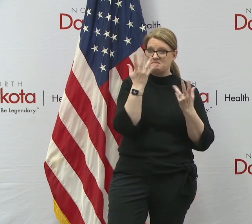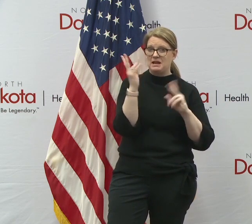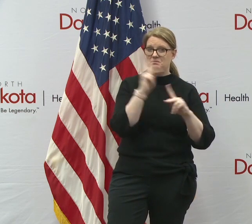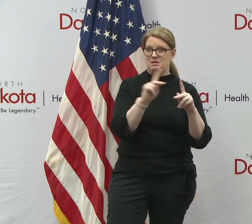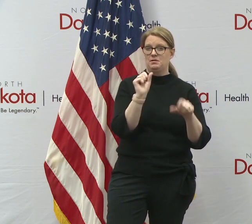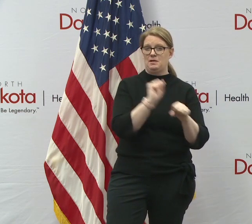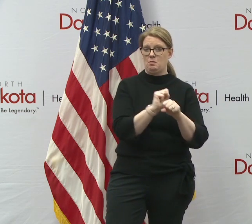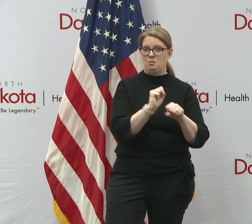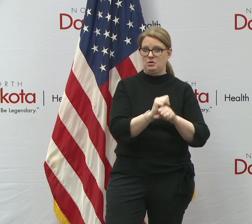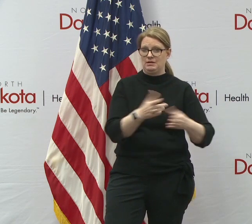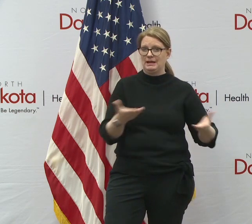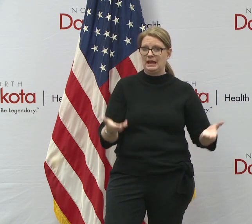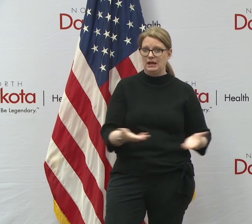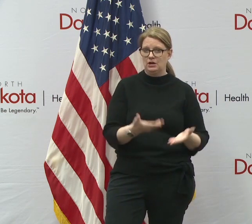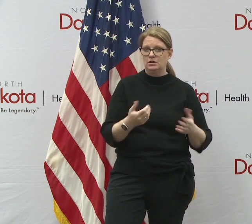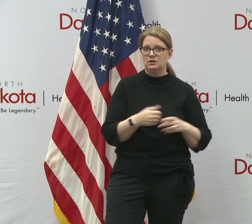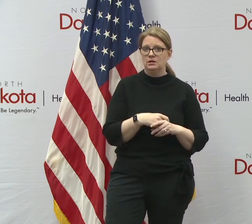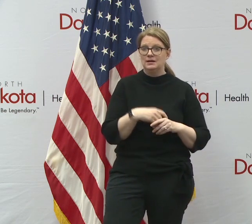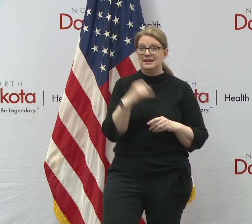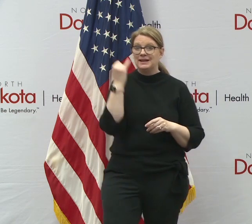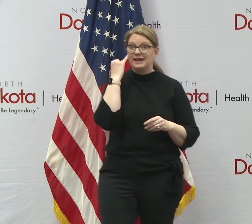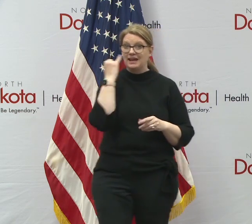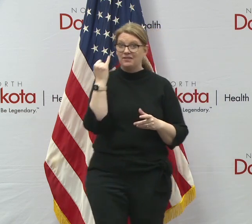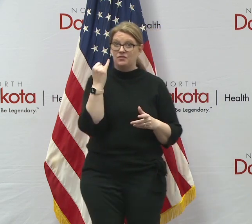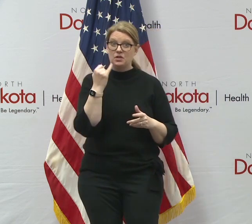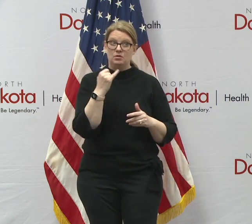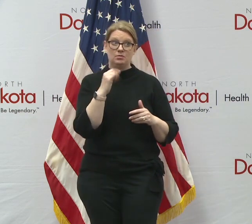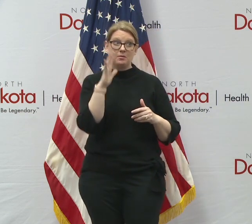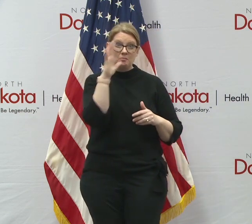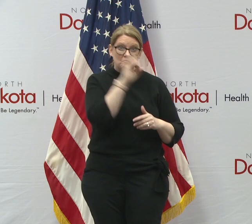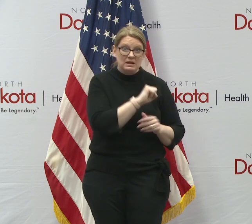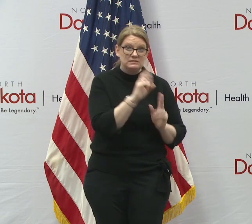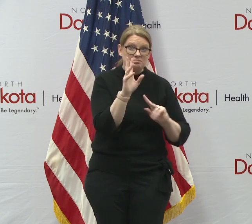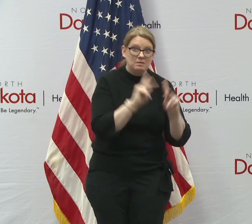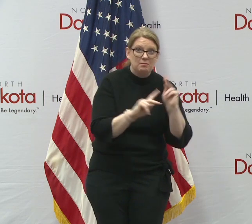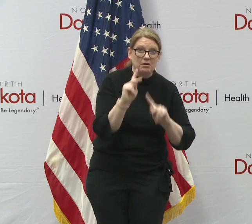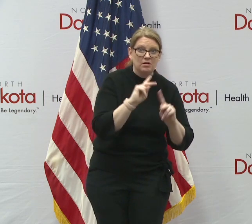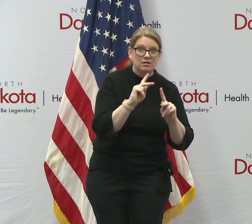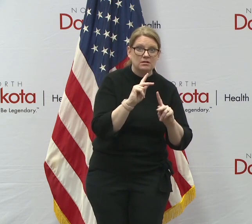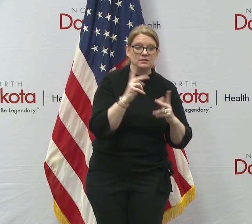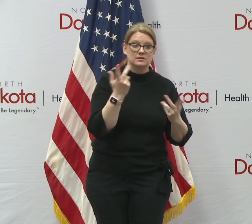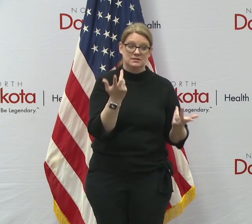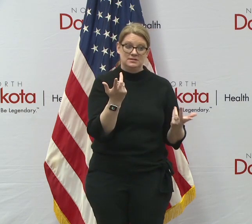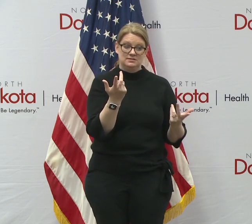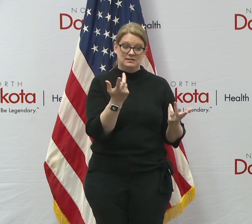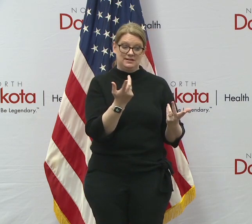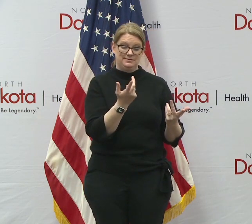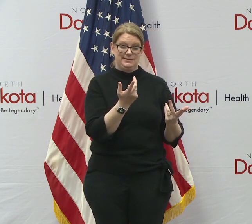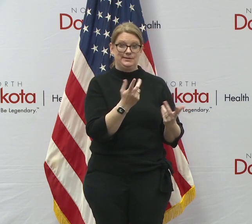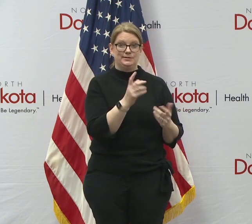in 2010. And when you undercount, as we've talked about at previous briefings, every person we undercount, that could be